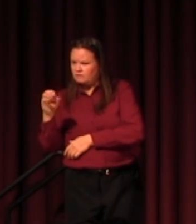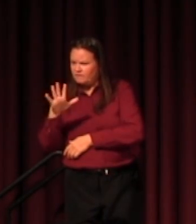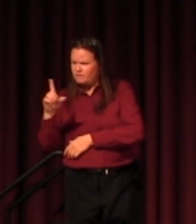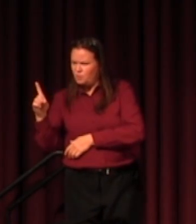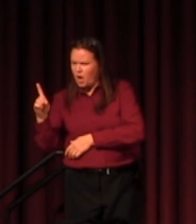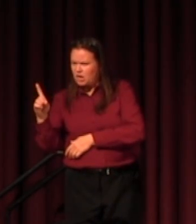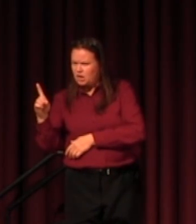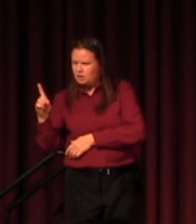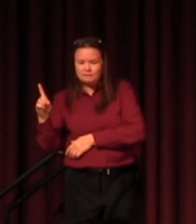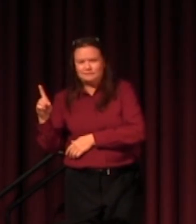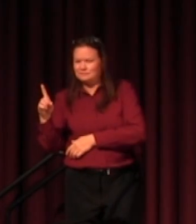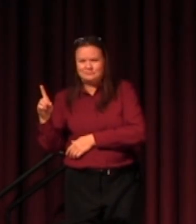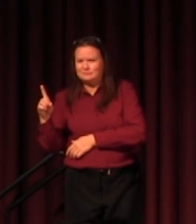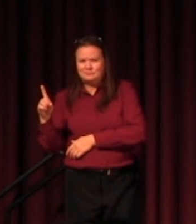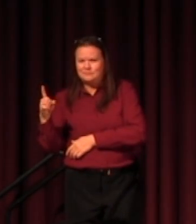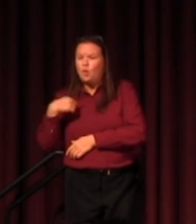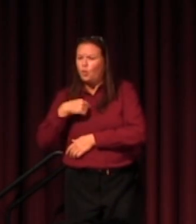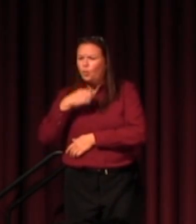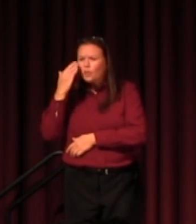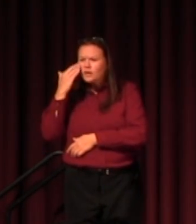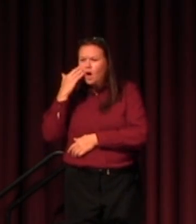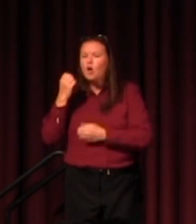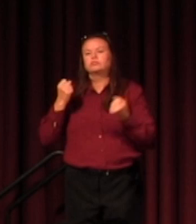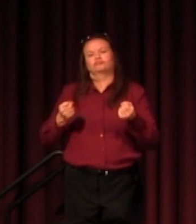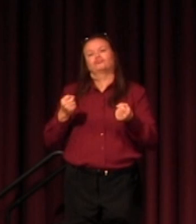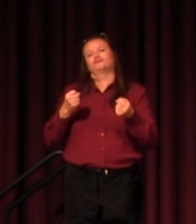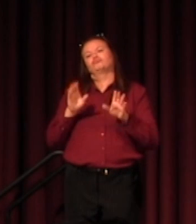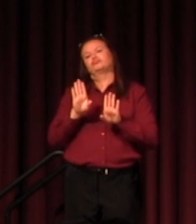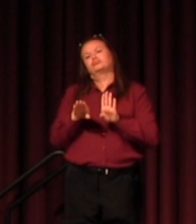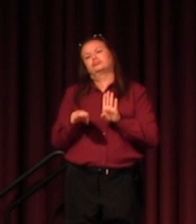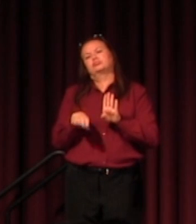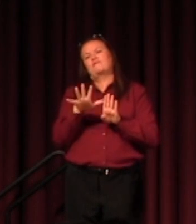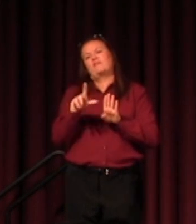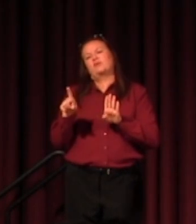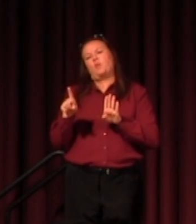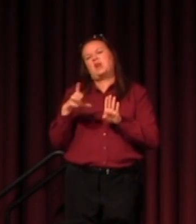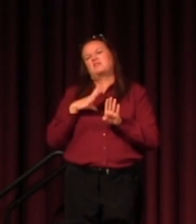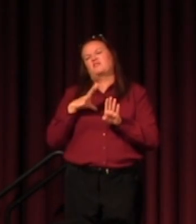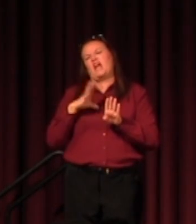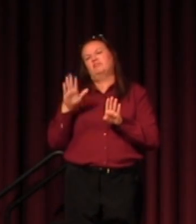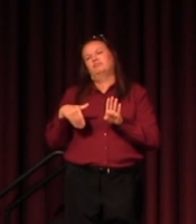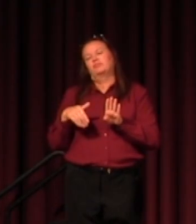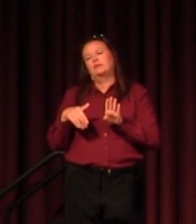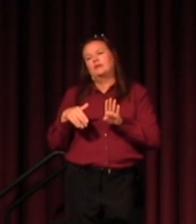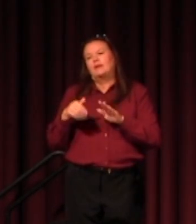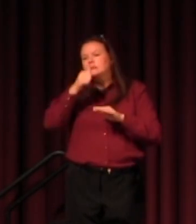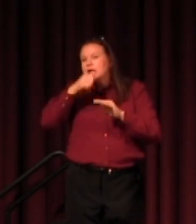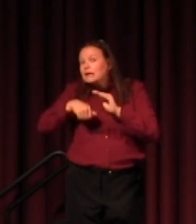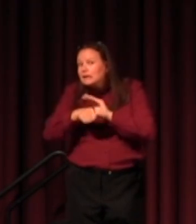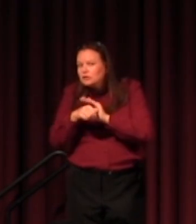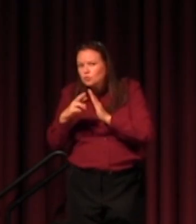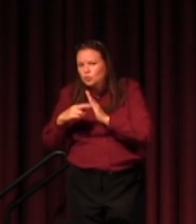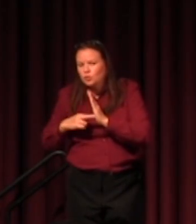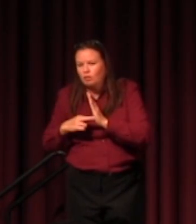51, right? Like, we know that there's an implicit other thing that's happening.